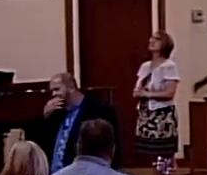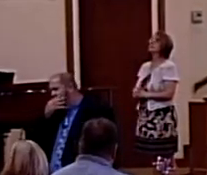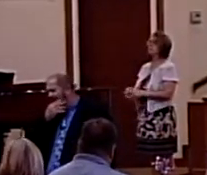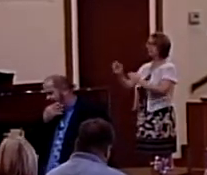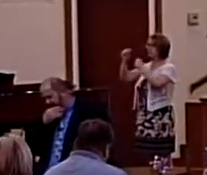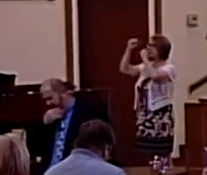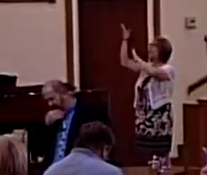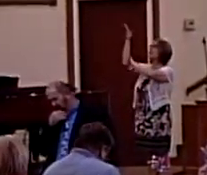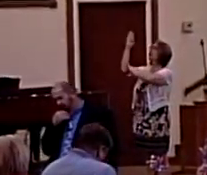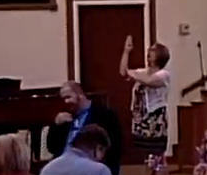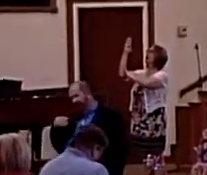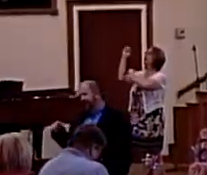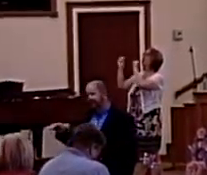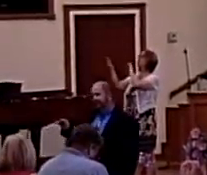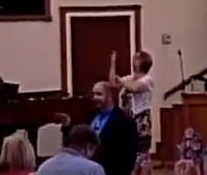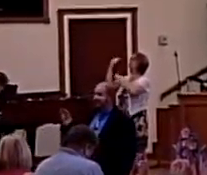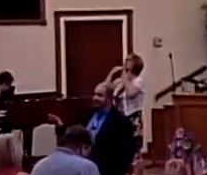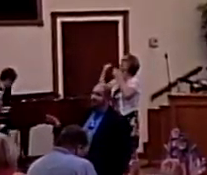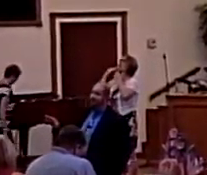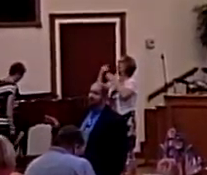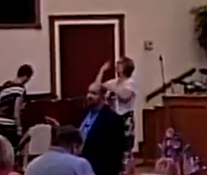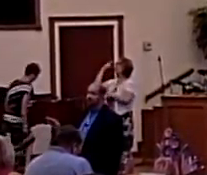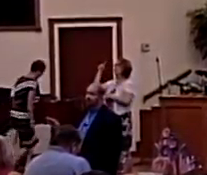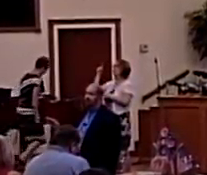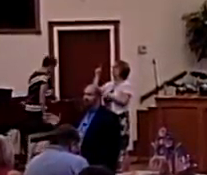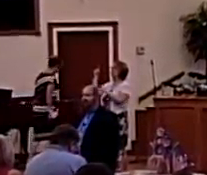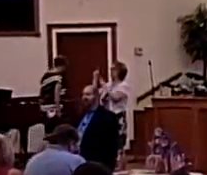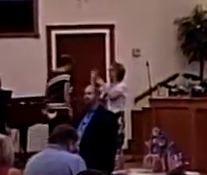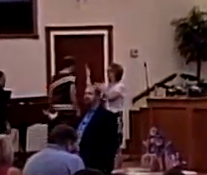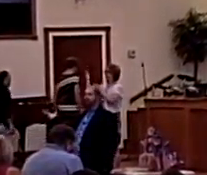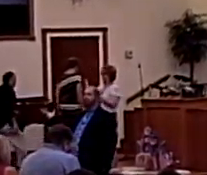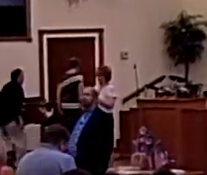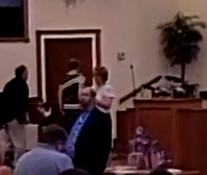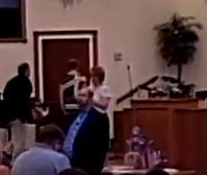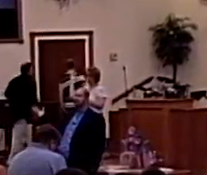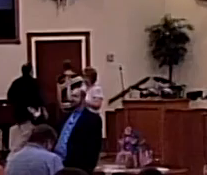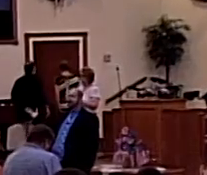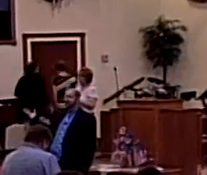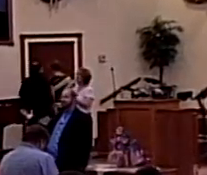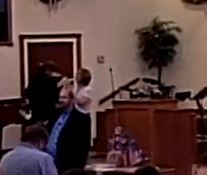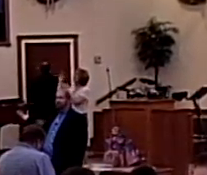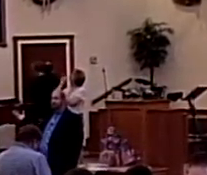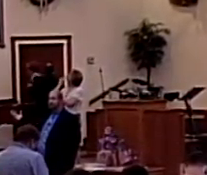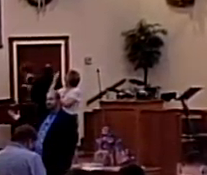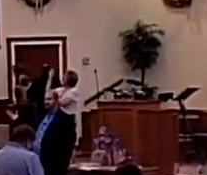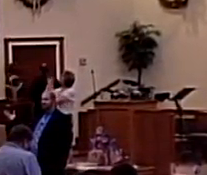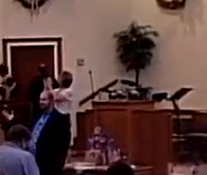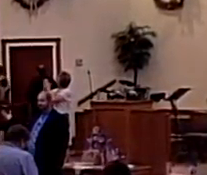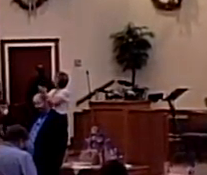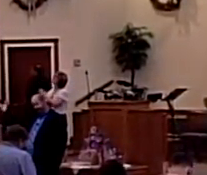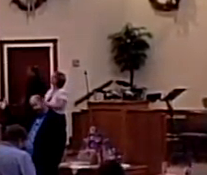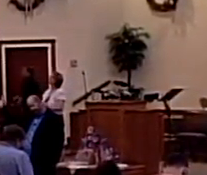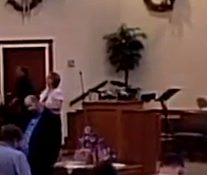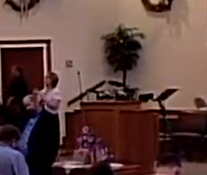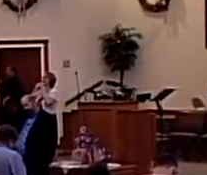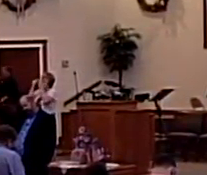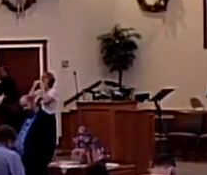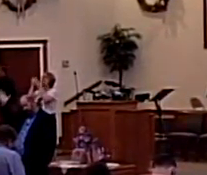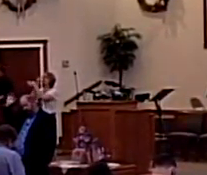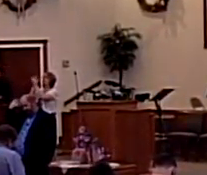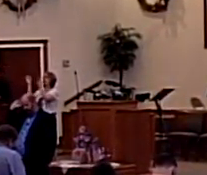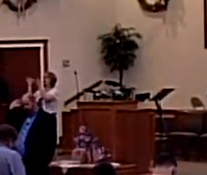Father God, we come to you this morning. We thank you for the message. We thank you for the truth of your word. We thank you for the